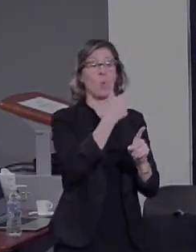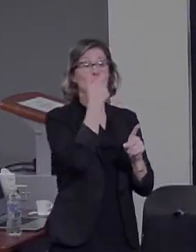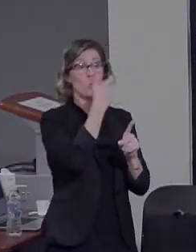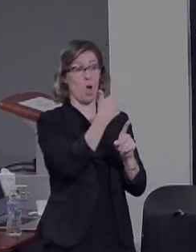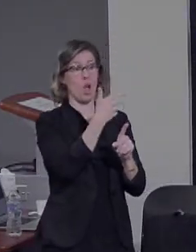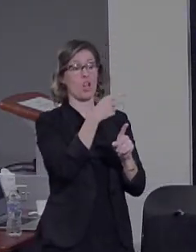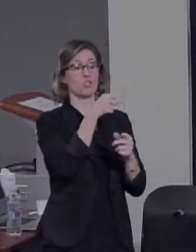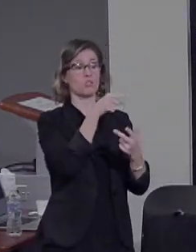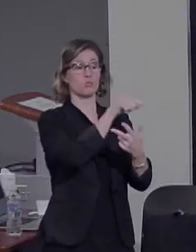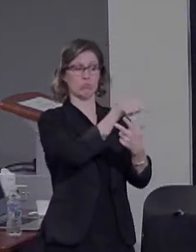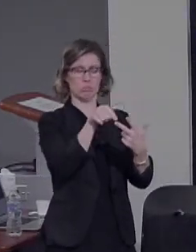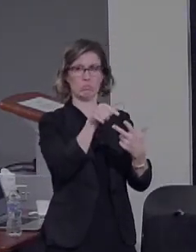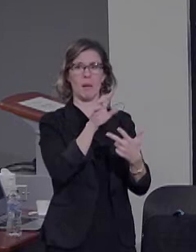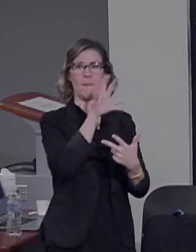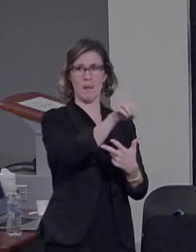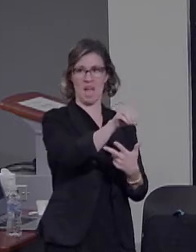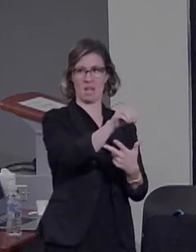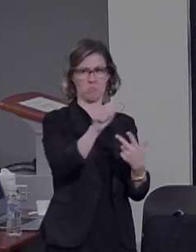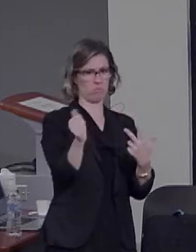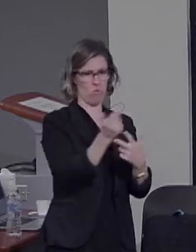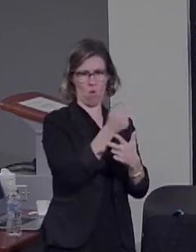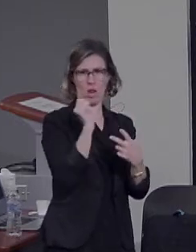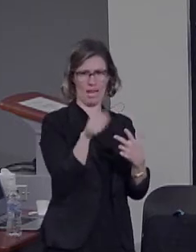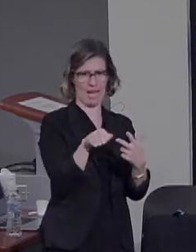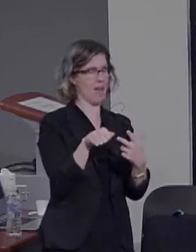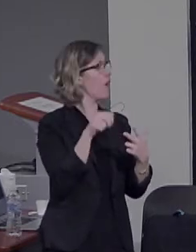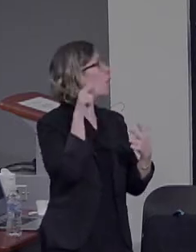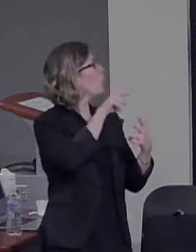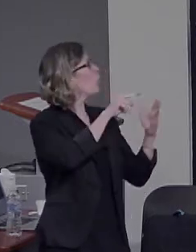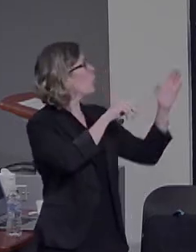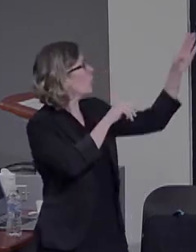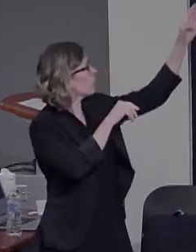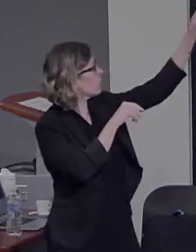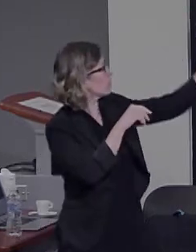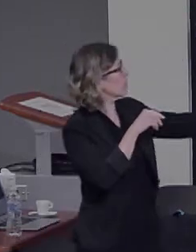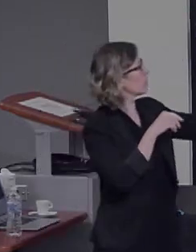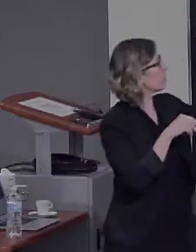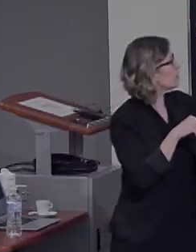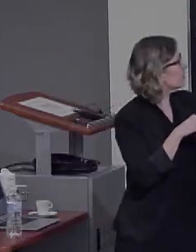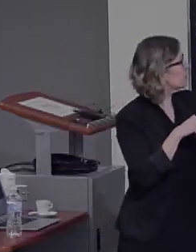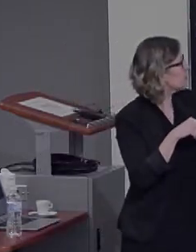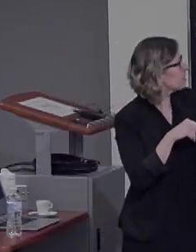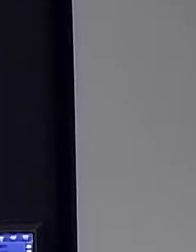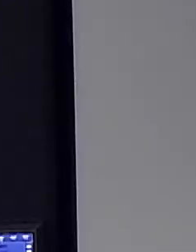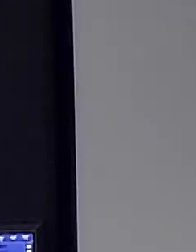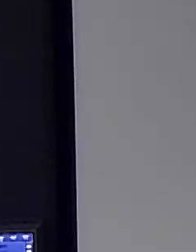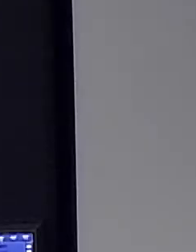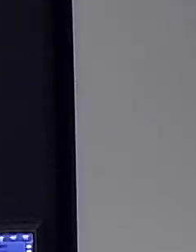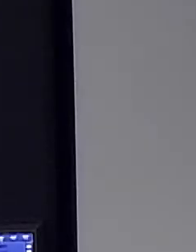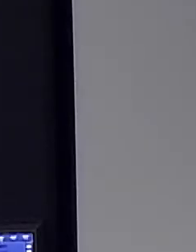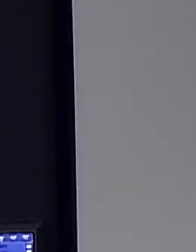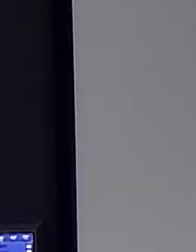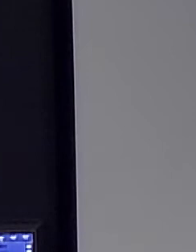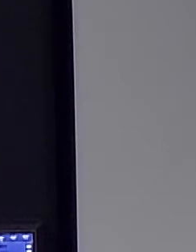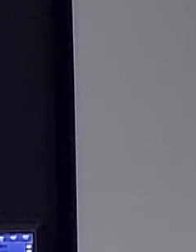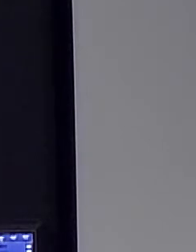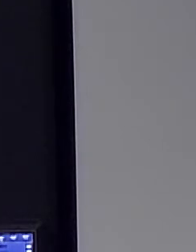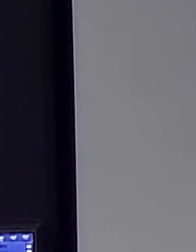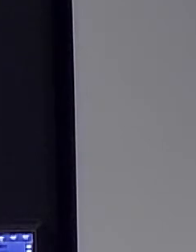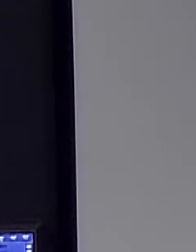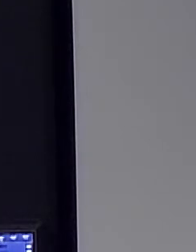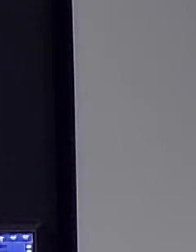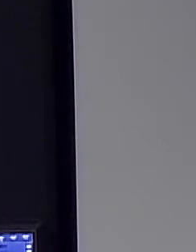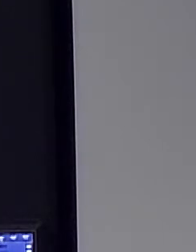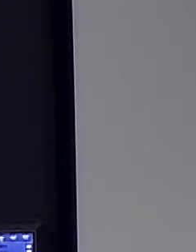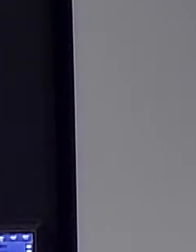have. If you look at the left hemisphere, which is here, look, increase the blood, it's exactly in the same point.